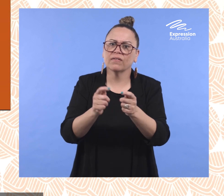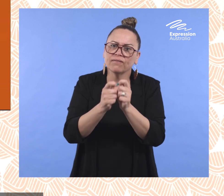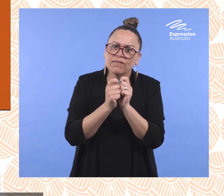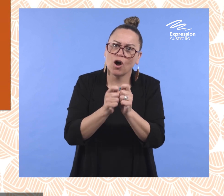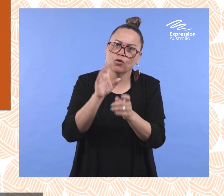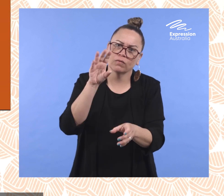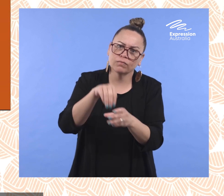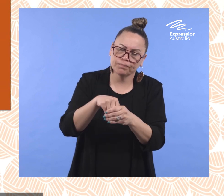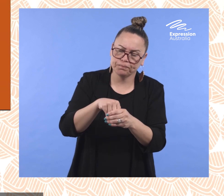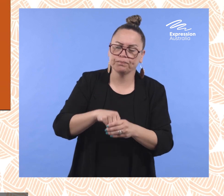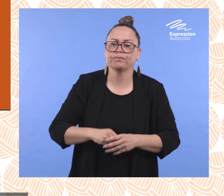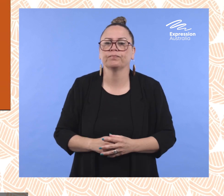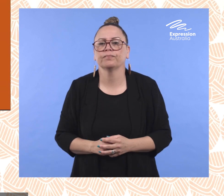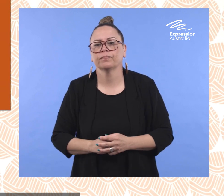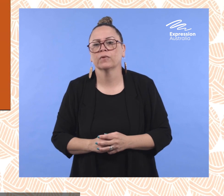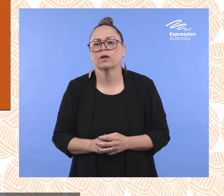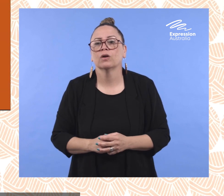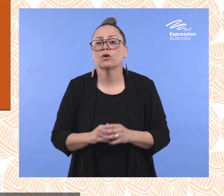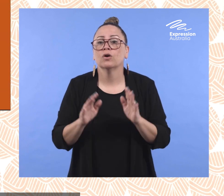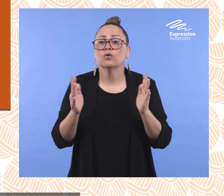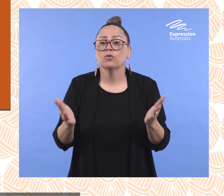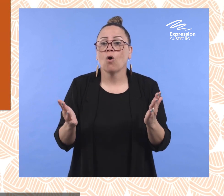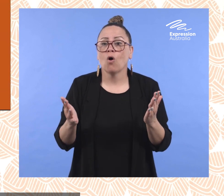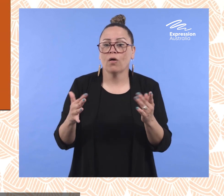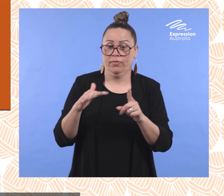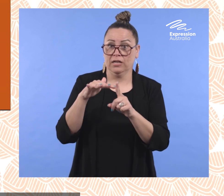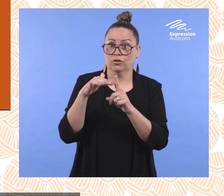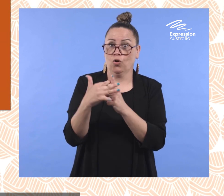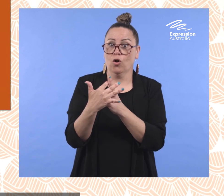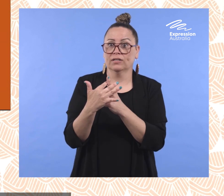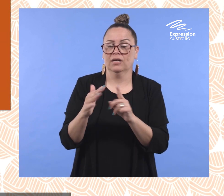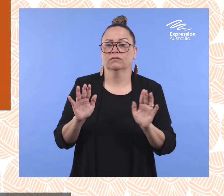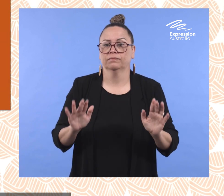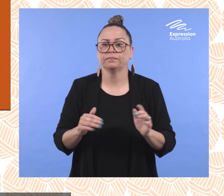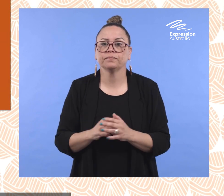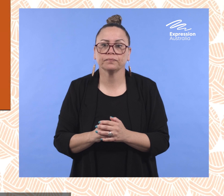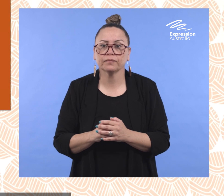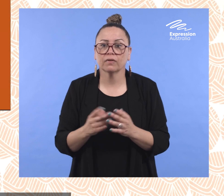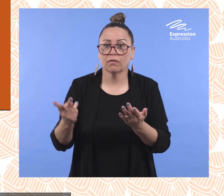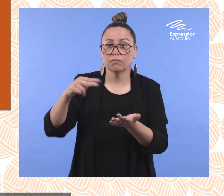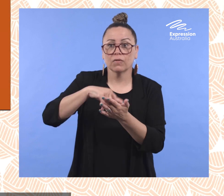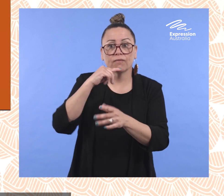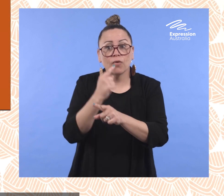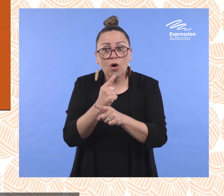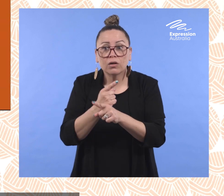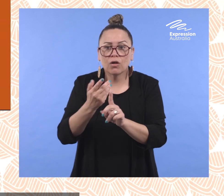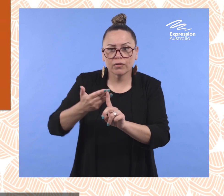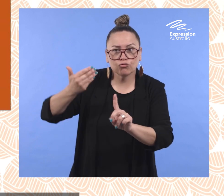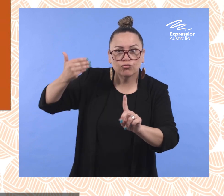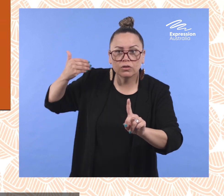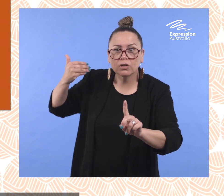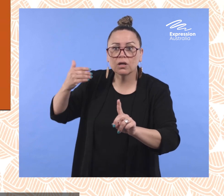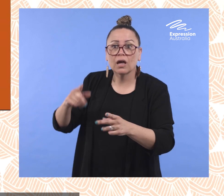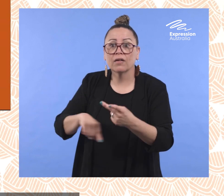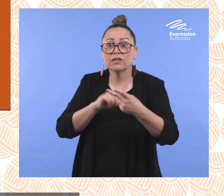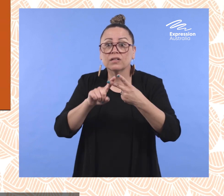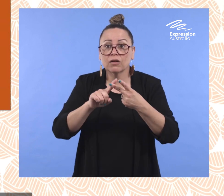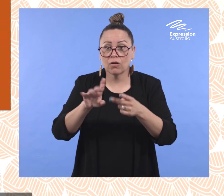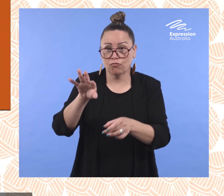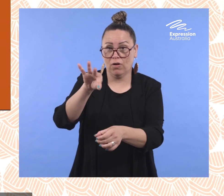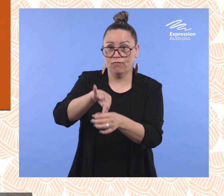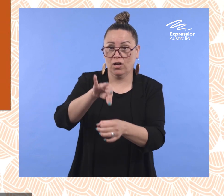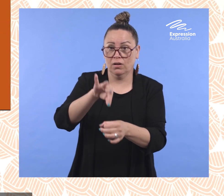it. Let's talk, so that's a little bit of context of where the voice came from. Let's talk about the